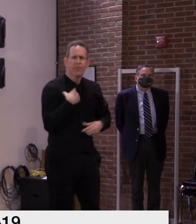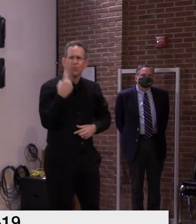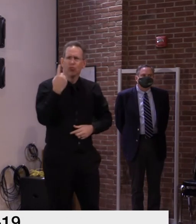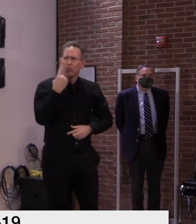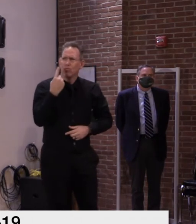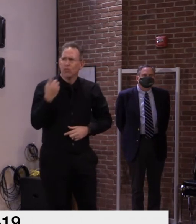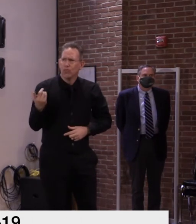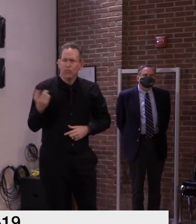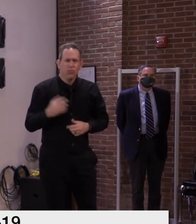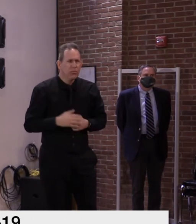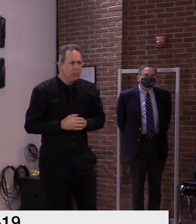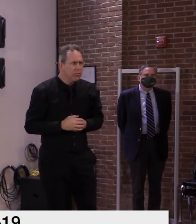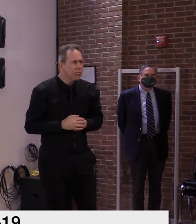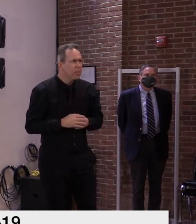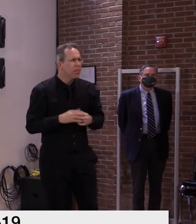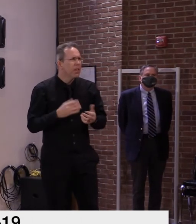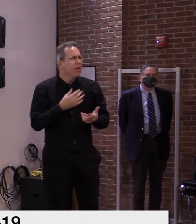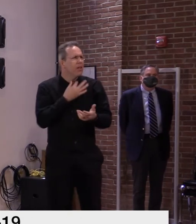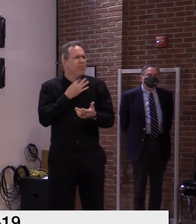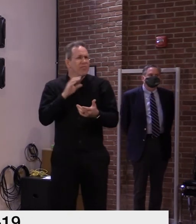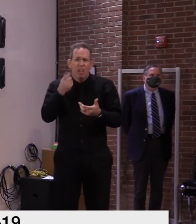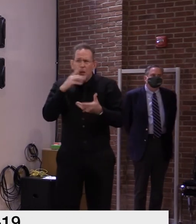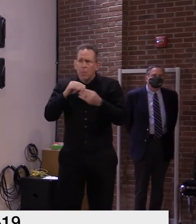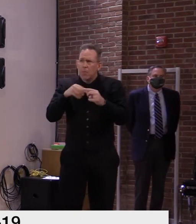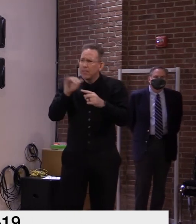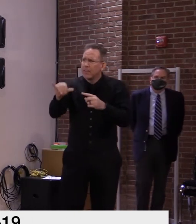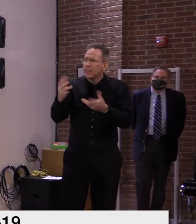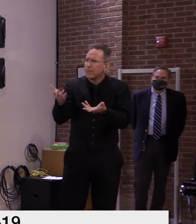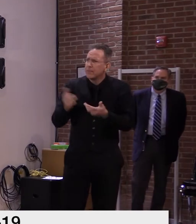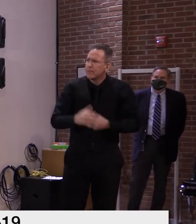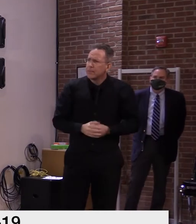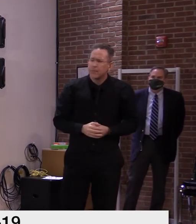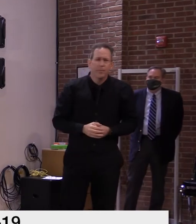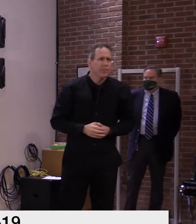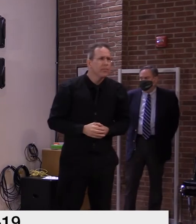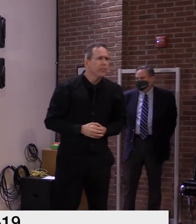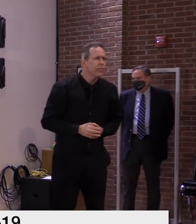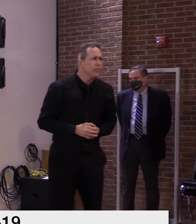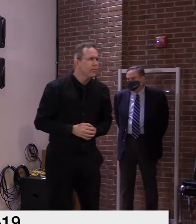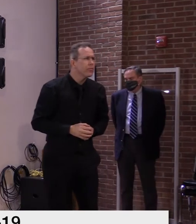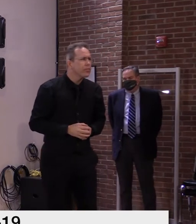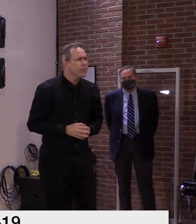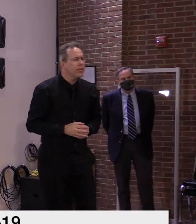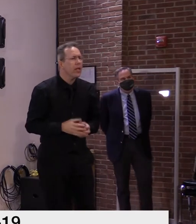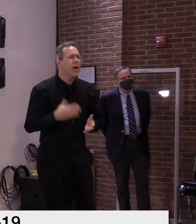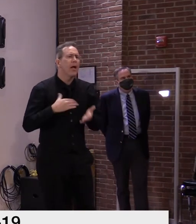I'm just wondering what you've heard as far as that